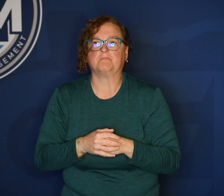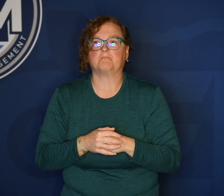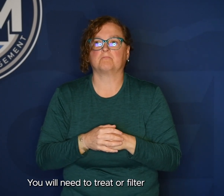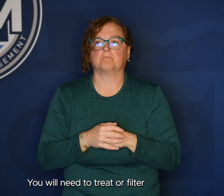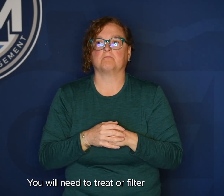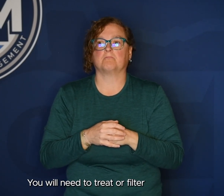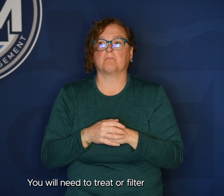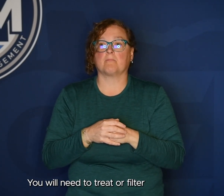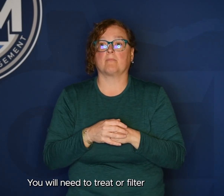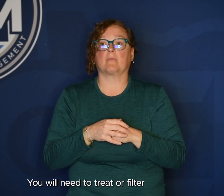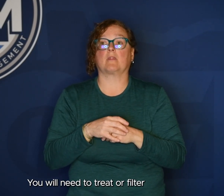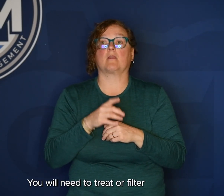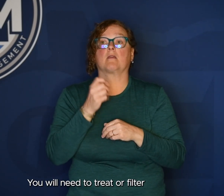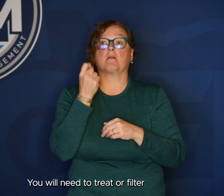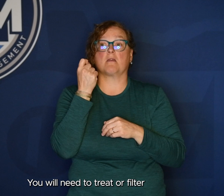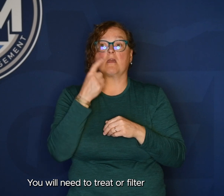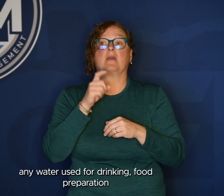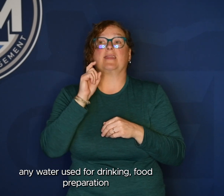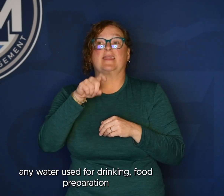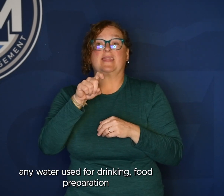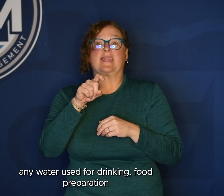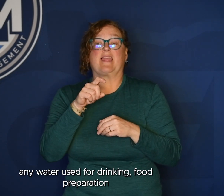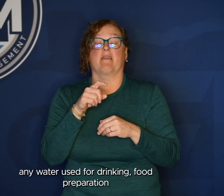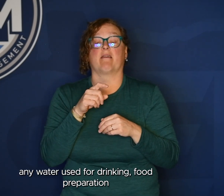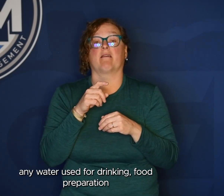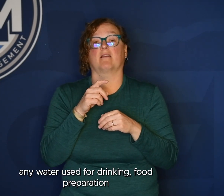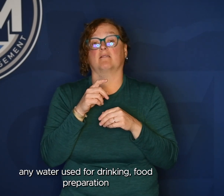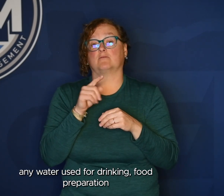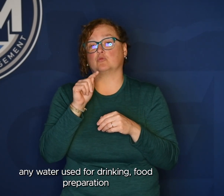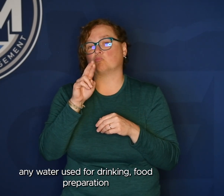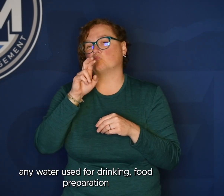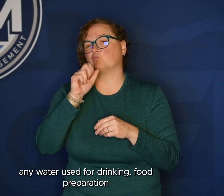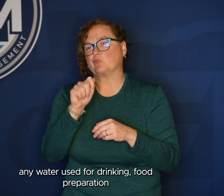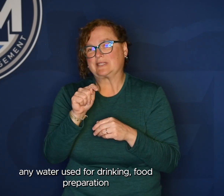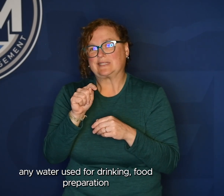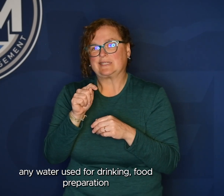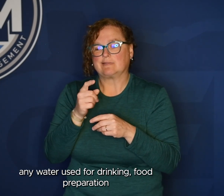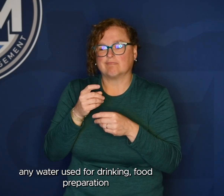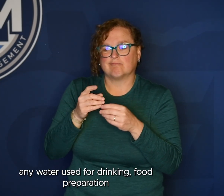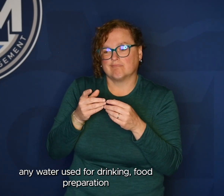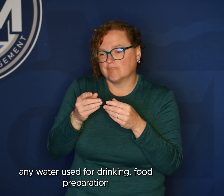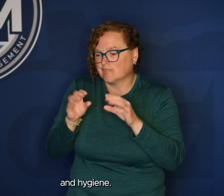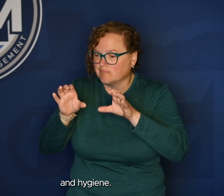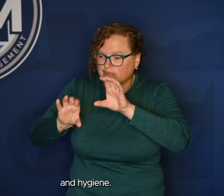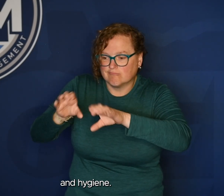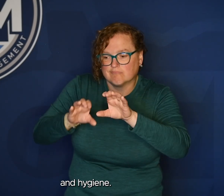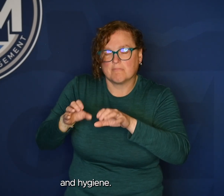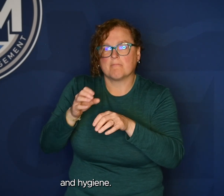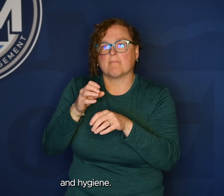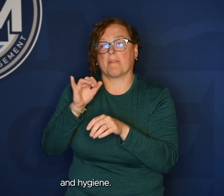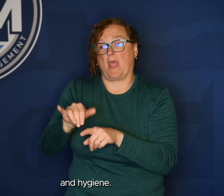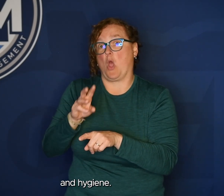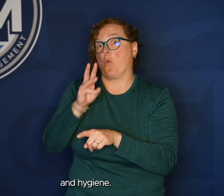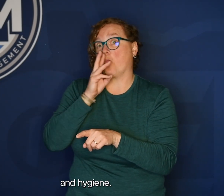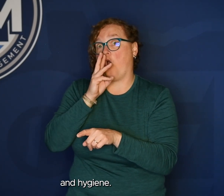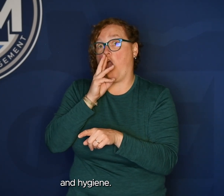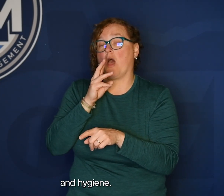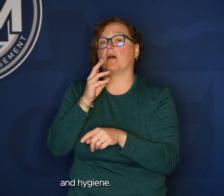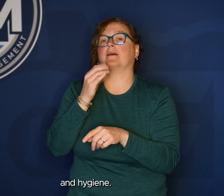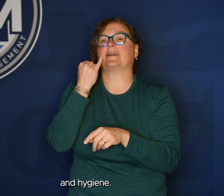You will need to treat or filter any water used for drinking, food preparation, and hygiene.